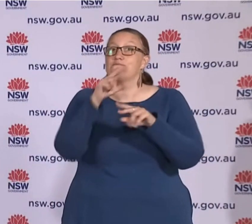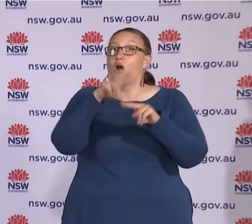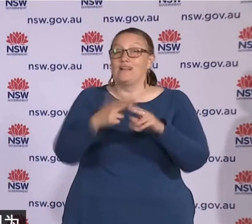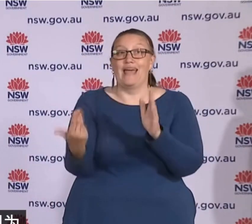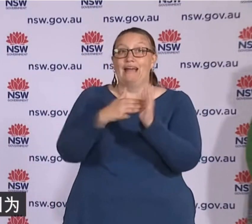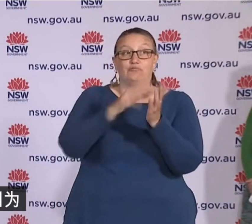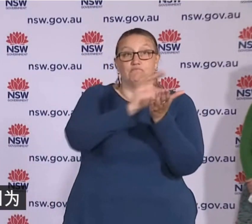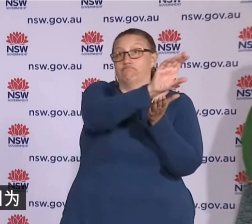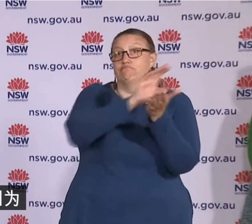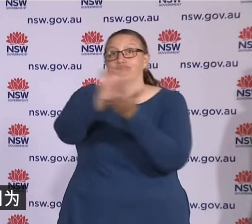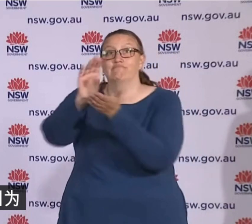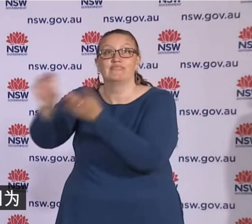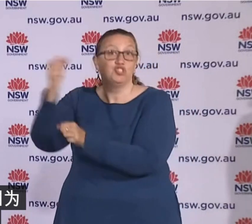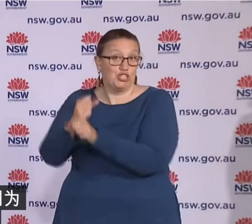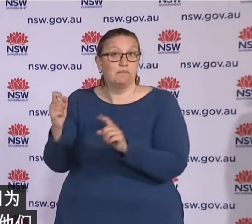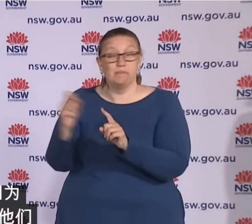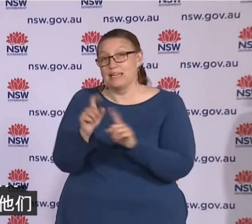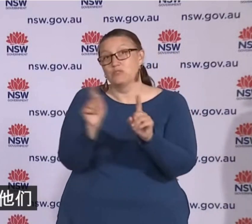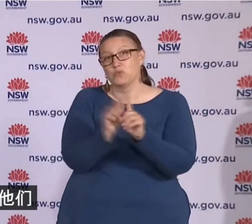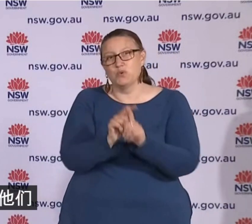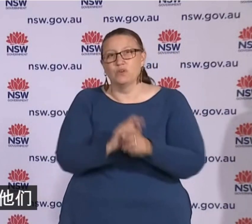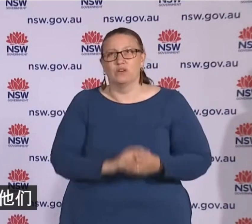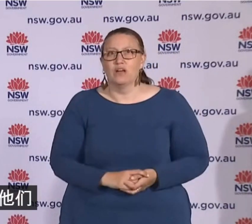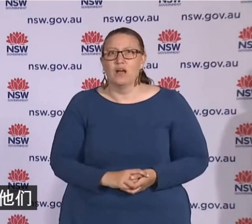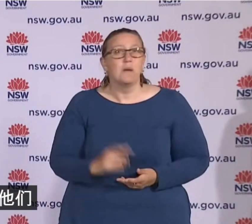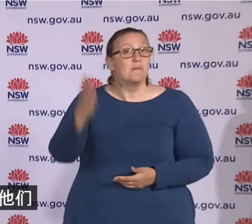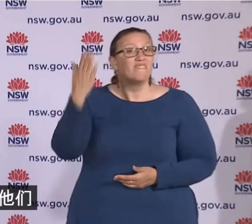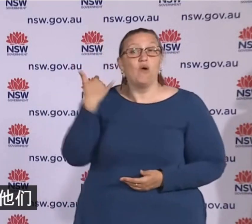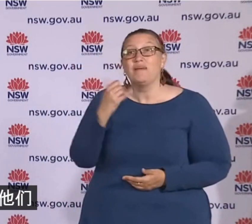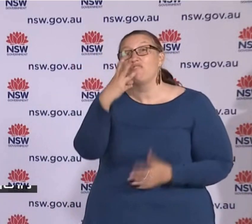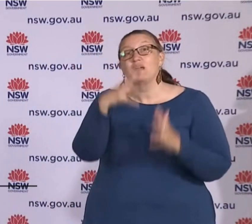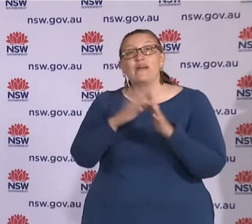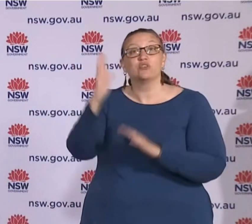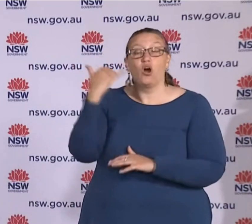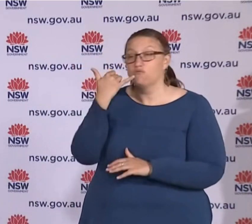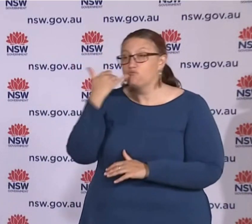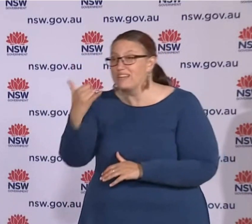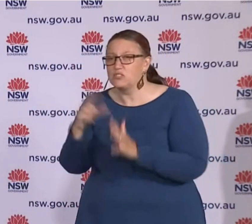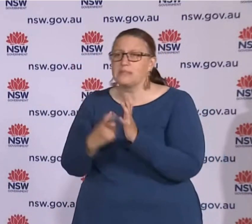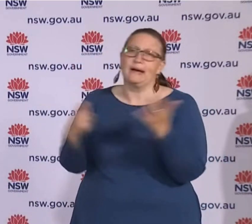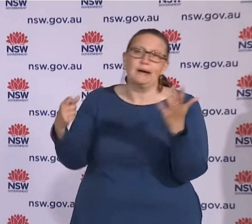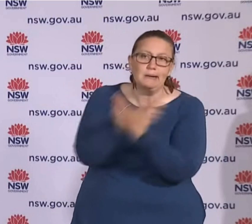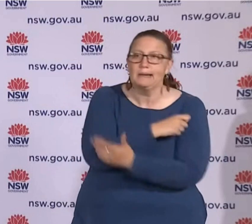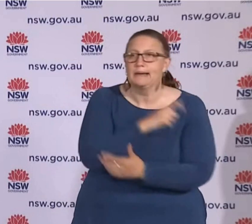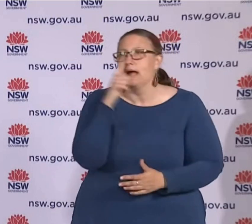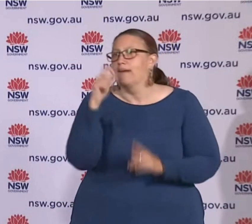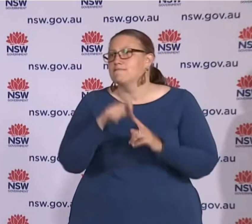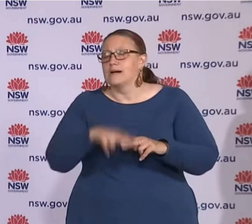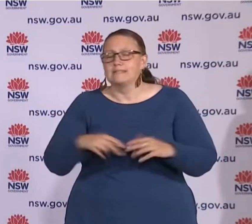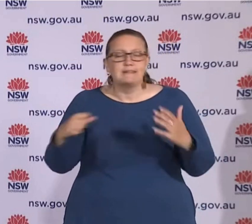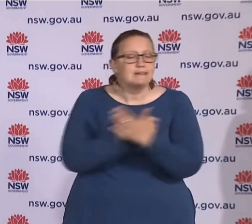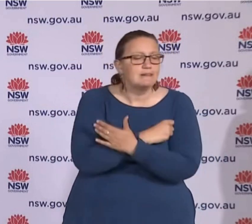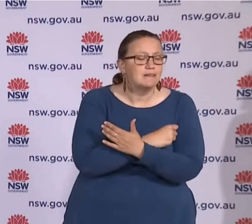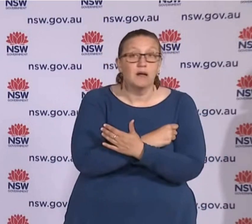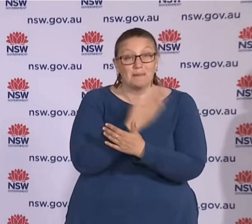GP, because there now may be a changed circumstance. They may have checked 3 weeks ago and not been able to get a booking, so please redouble your efforts,